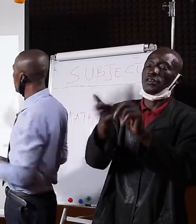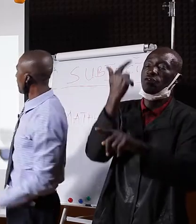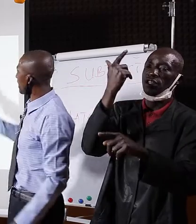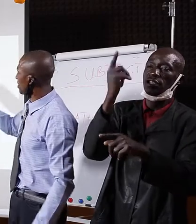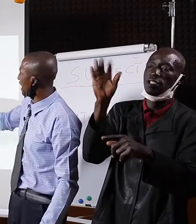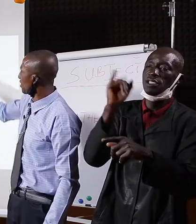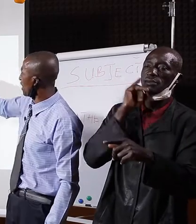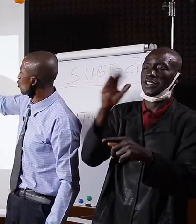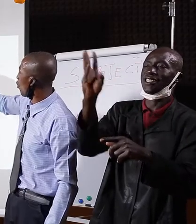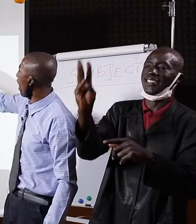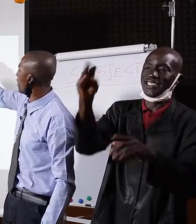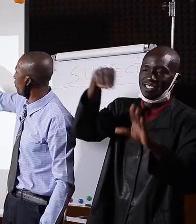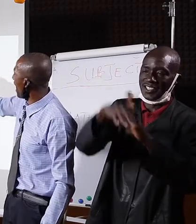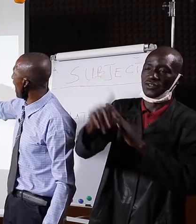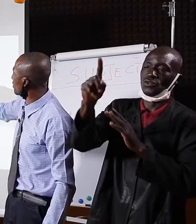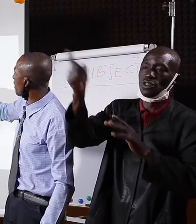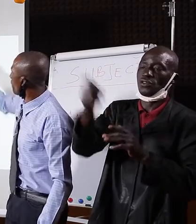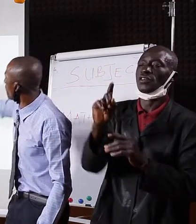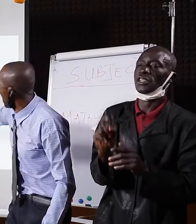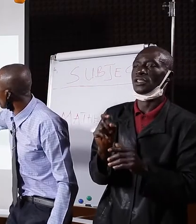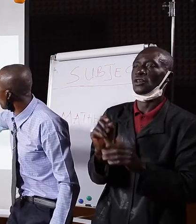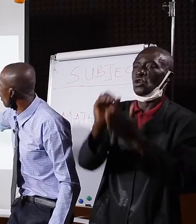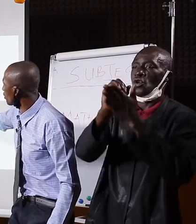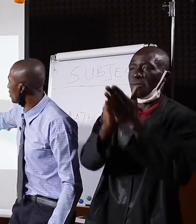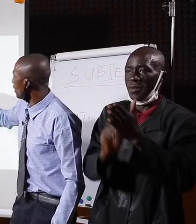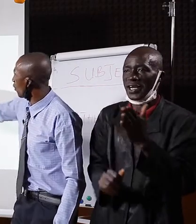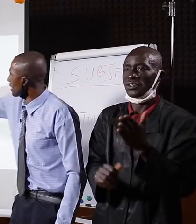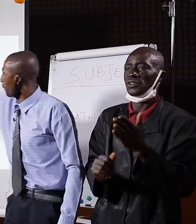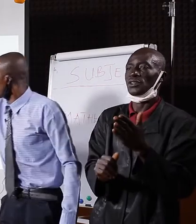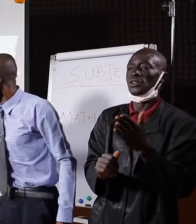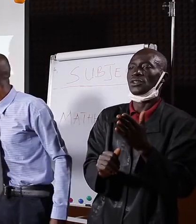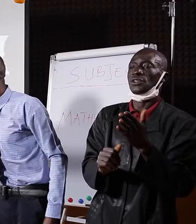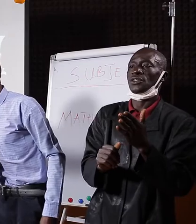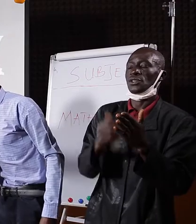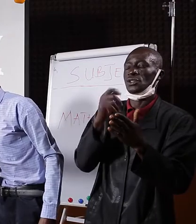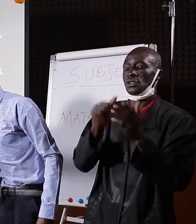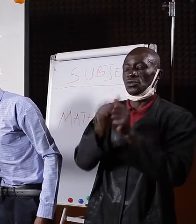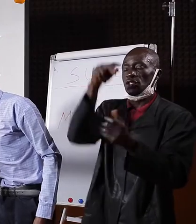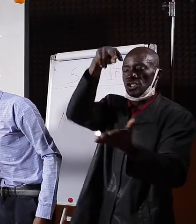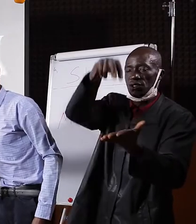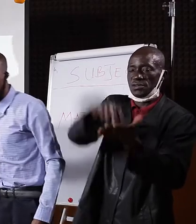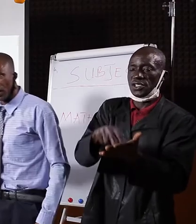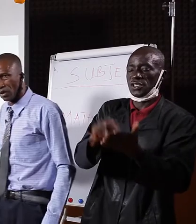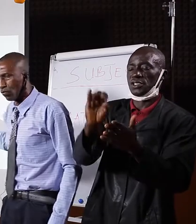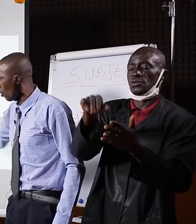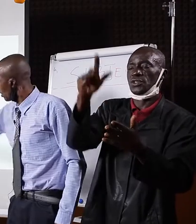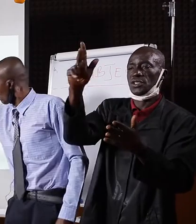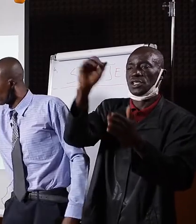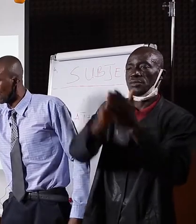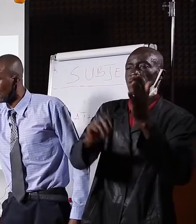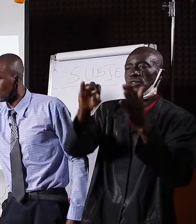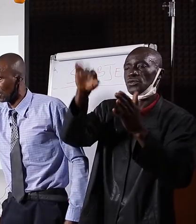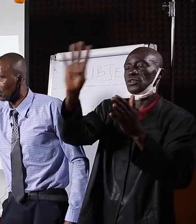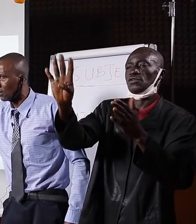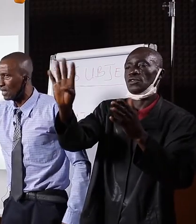term is 6 into 1 over x minus, which represents equation 3 minus equation 4, the